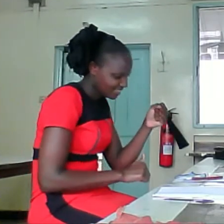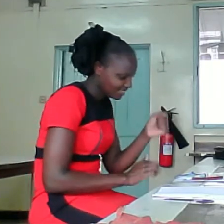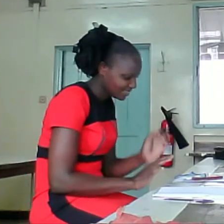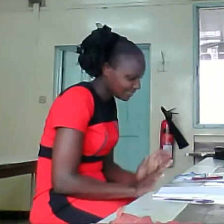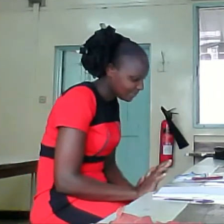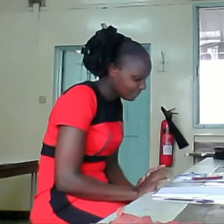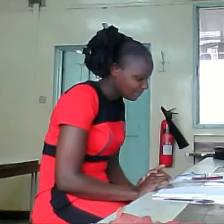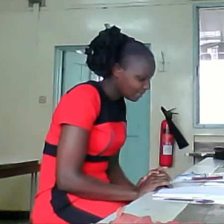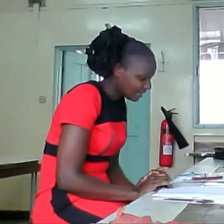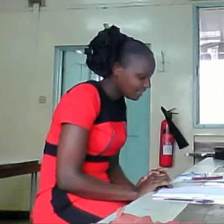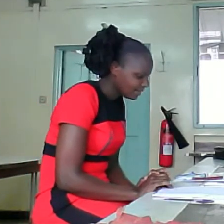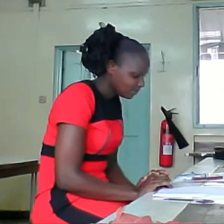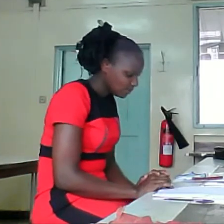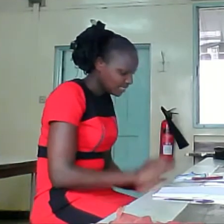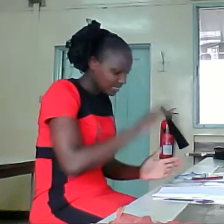Exaggerates. Then Lucy.